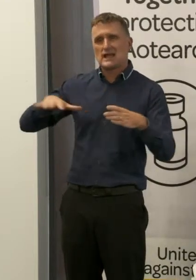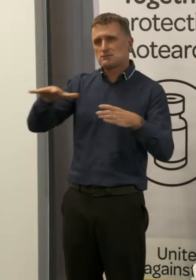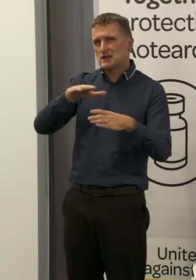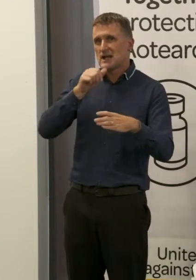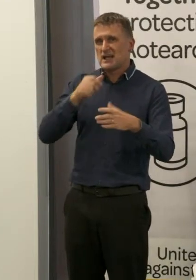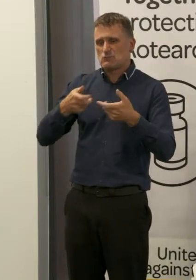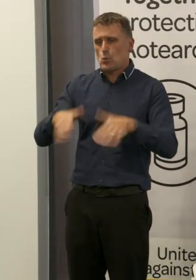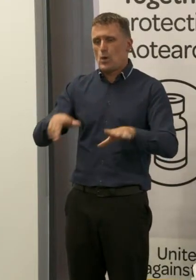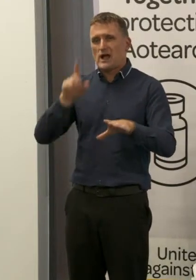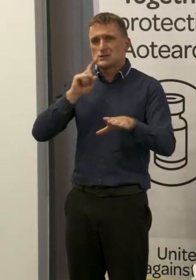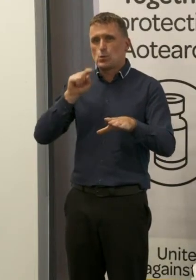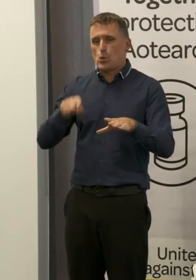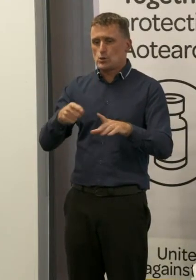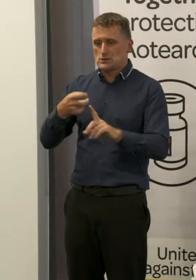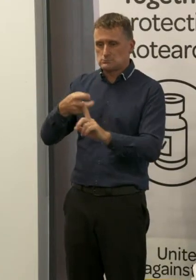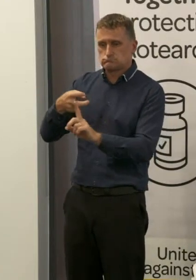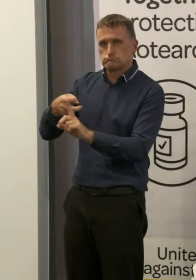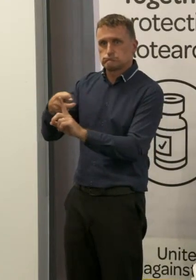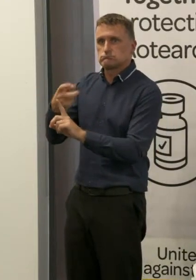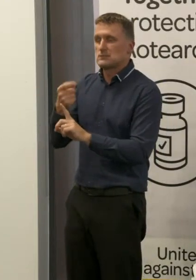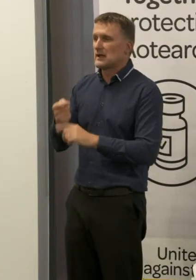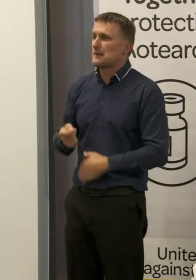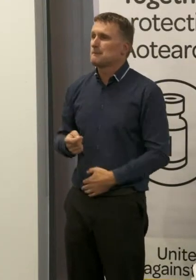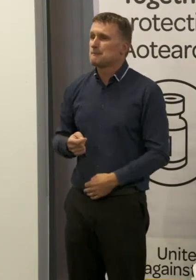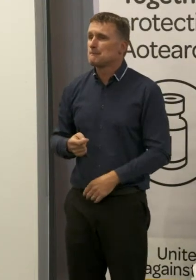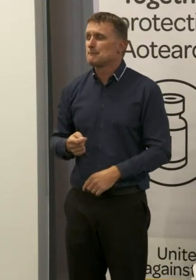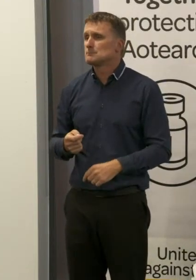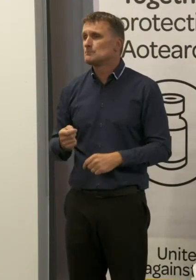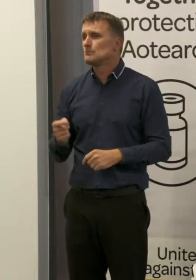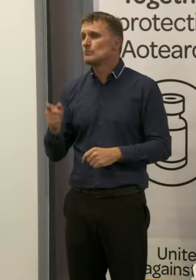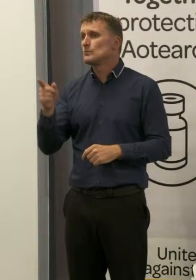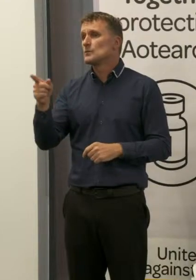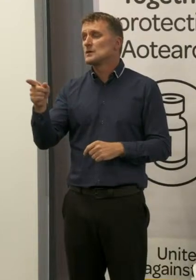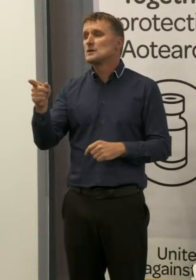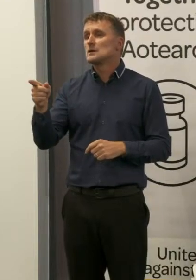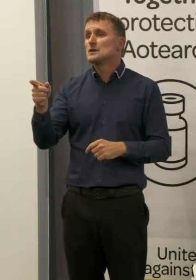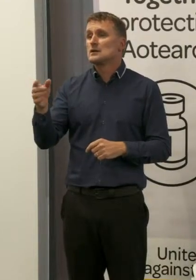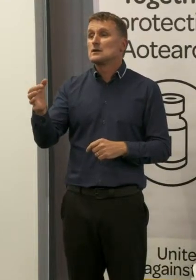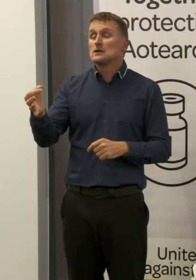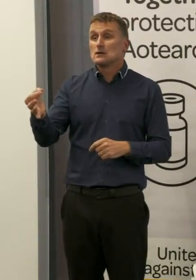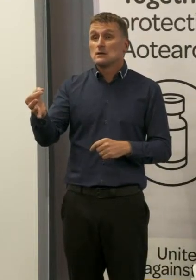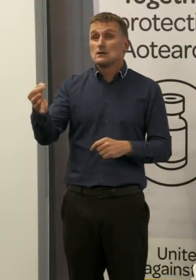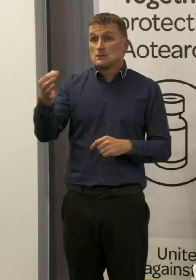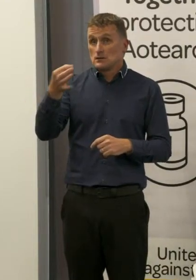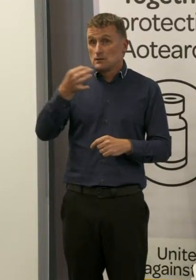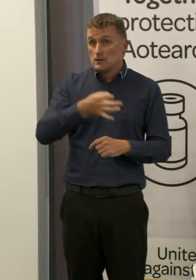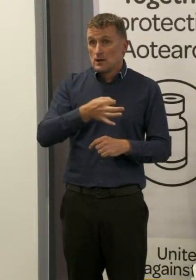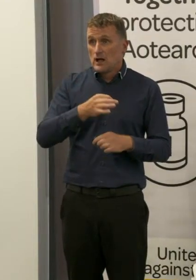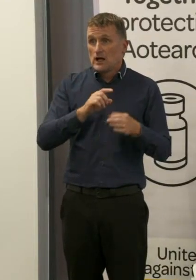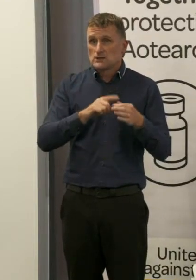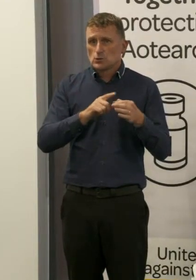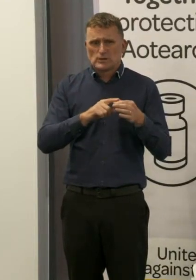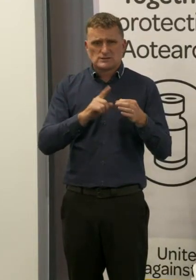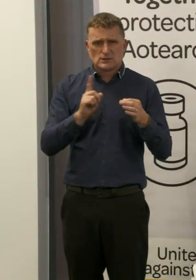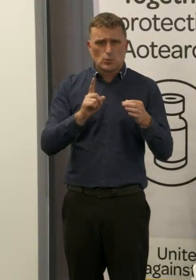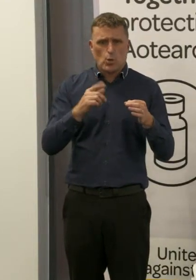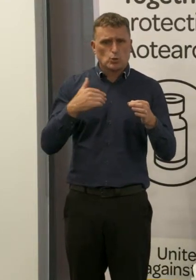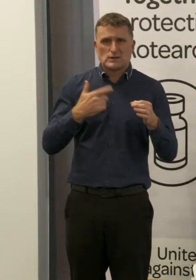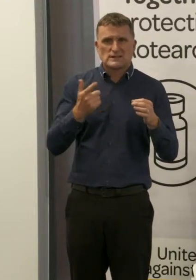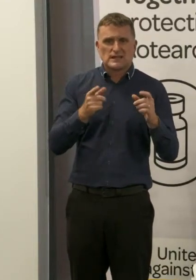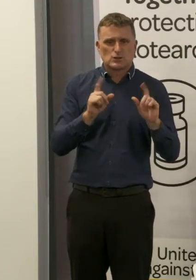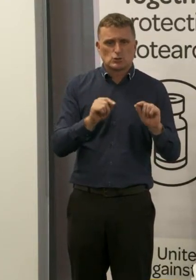wastewater collection might be happening. I'll go. What would it take for you to recommend that we move to phase 3? What would the